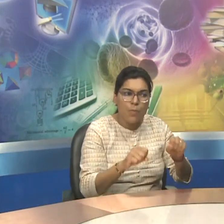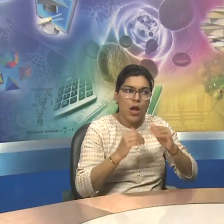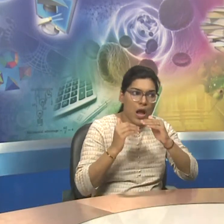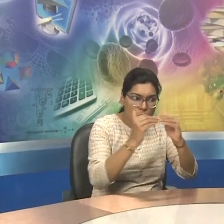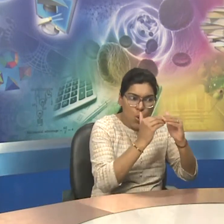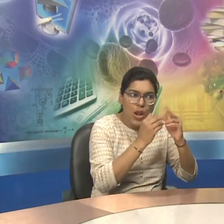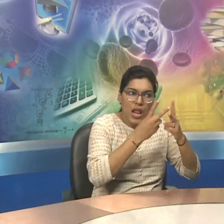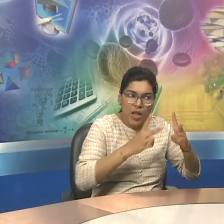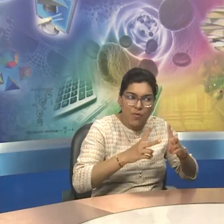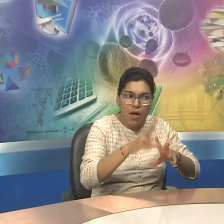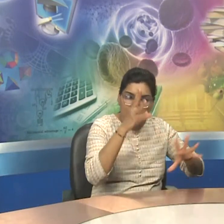international.